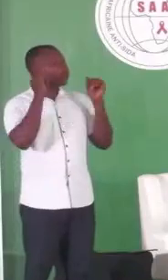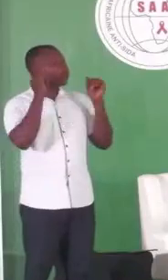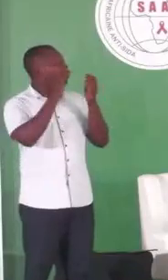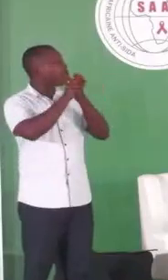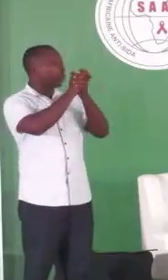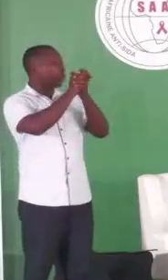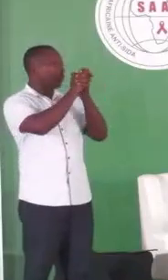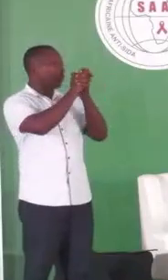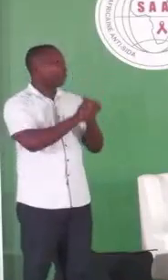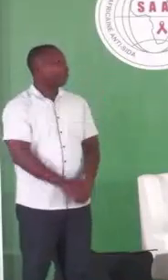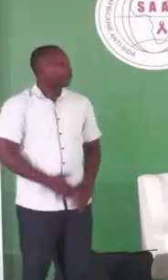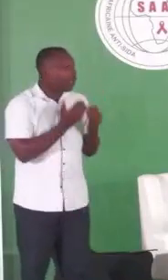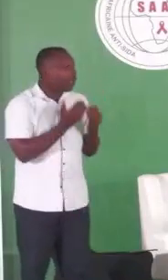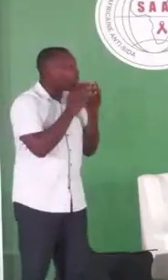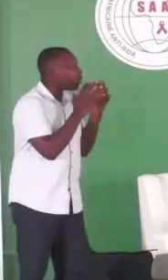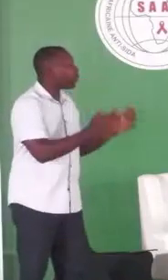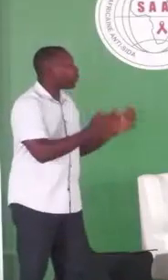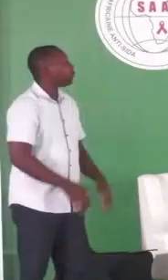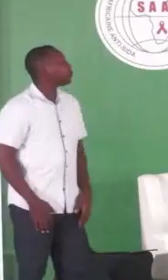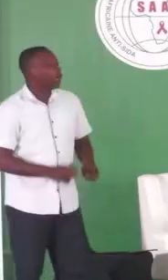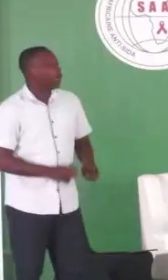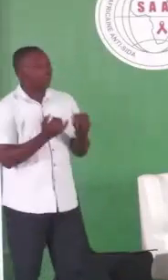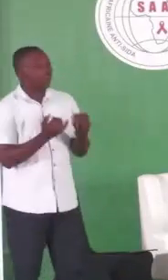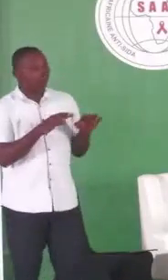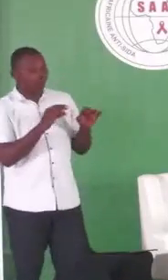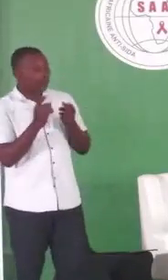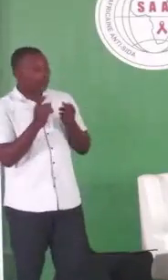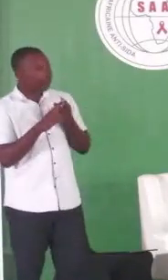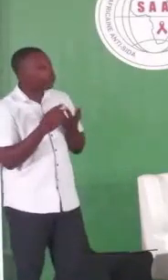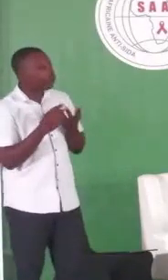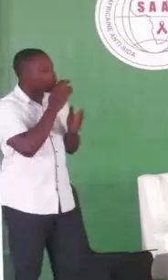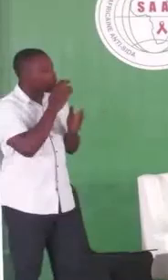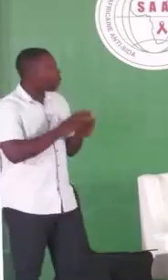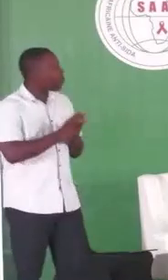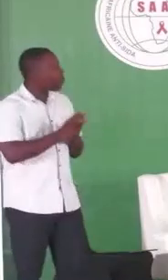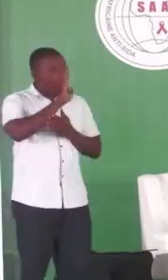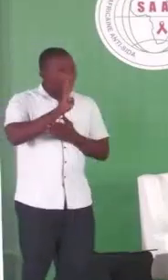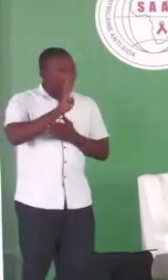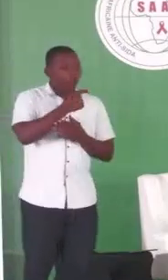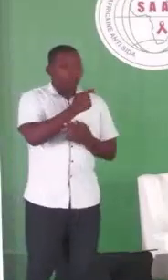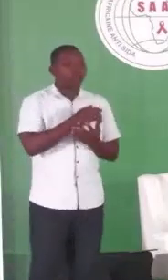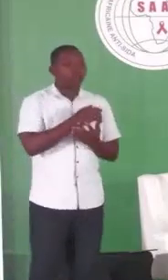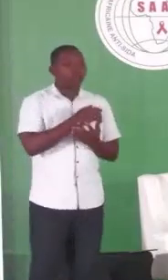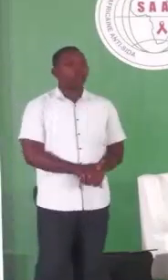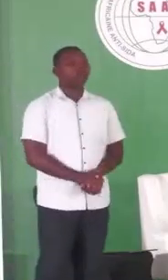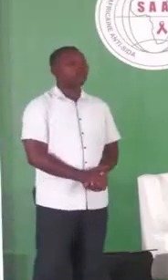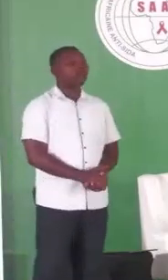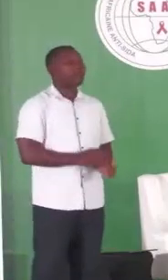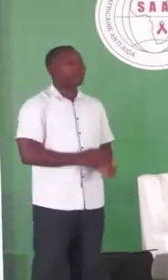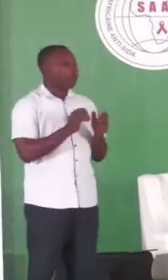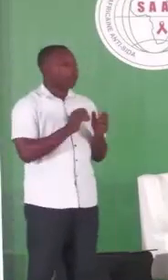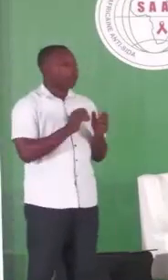thank you. Thank you so much. So we'll turn now to Botswana. Botswana, if you can respond